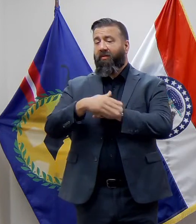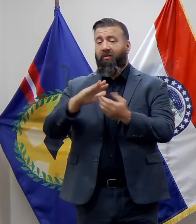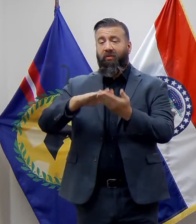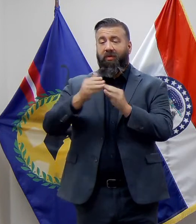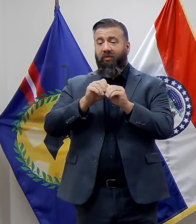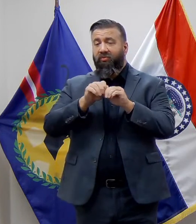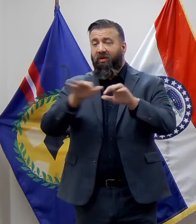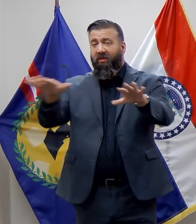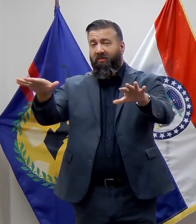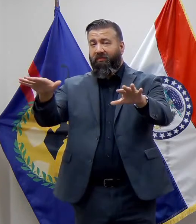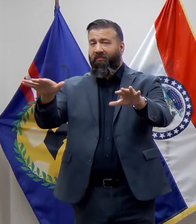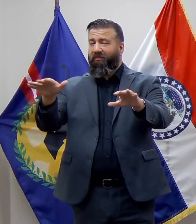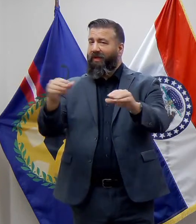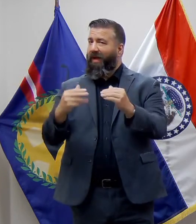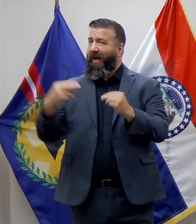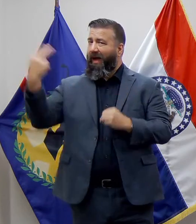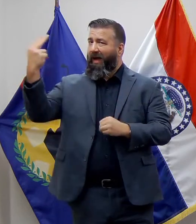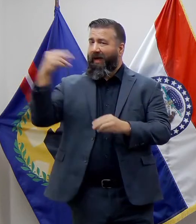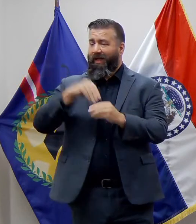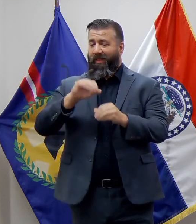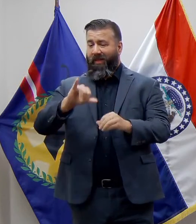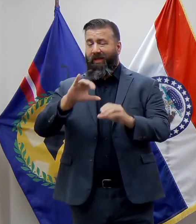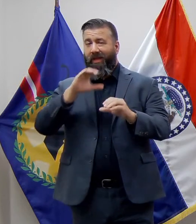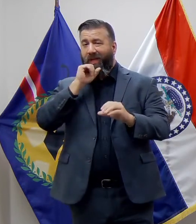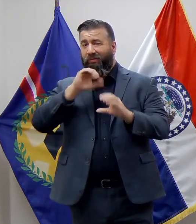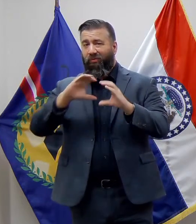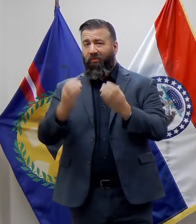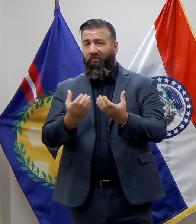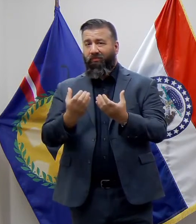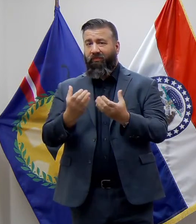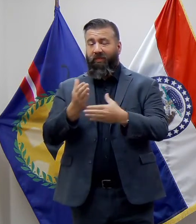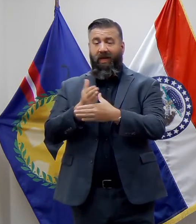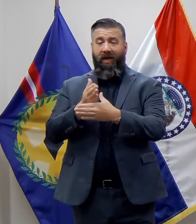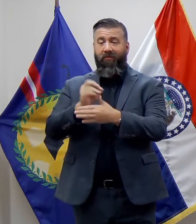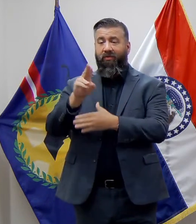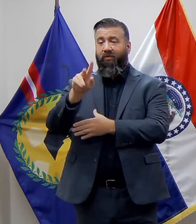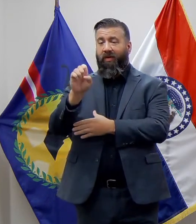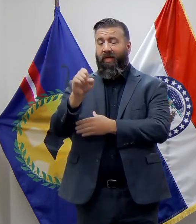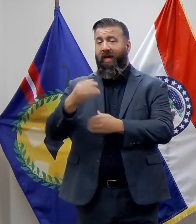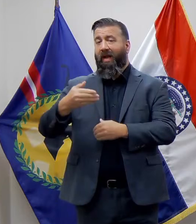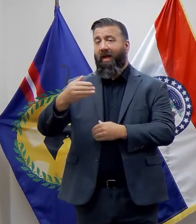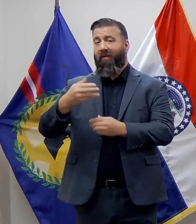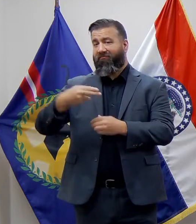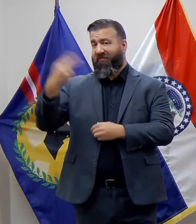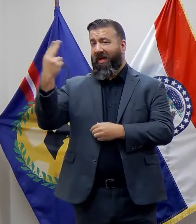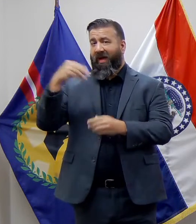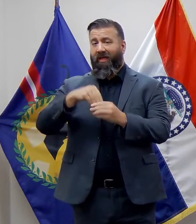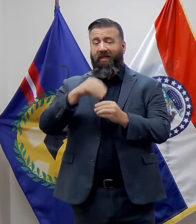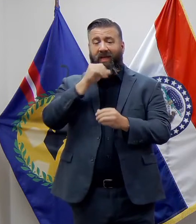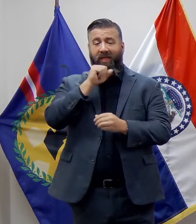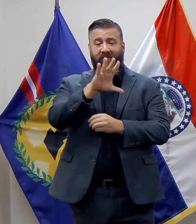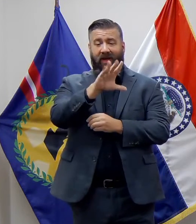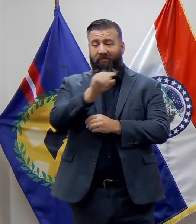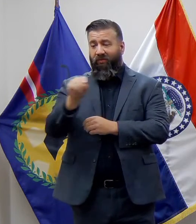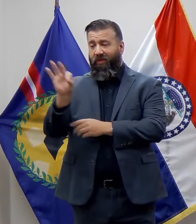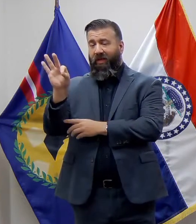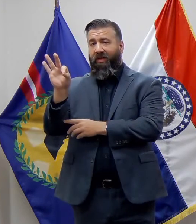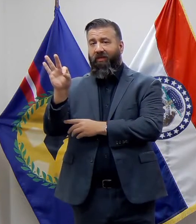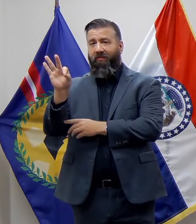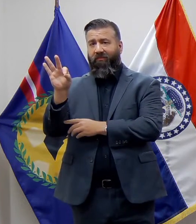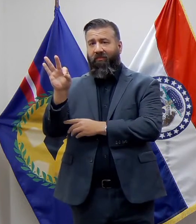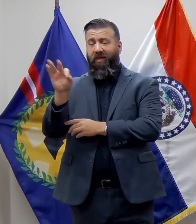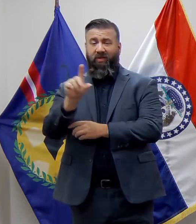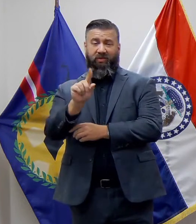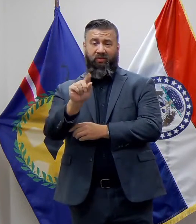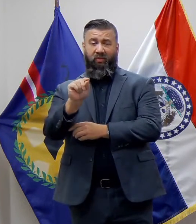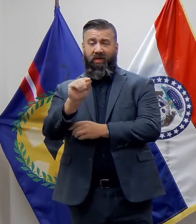age group. The average rate of new cases is highest among 5 to 9-year-olds at 20.3 cases per